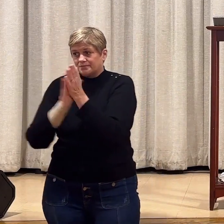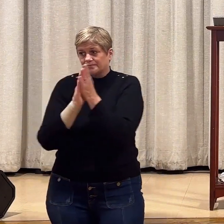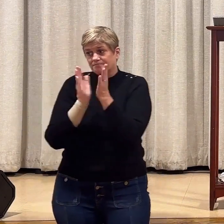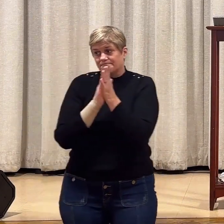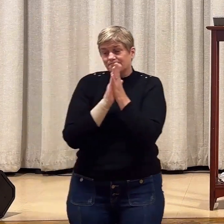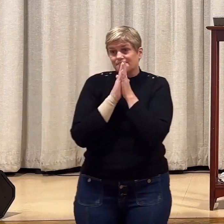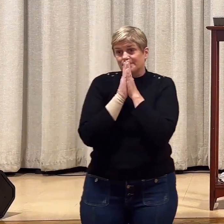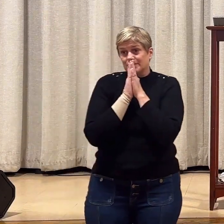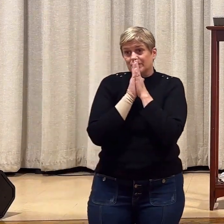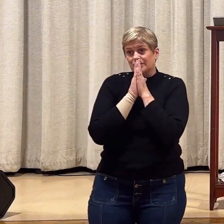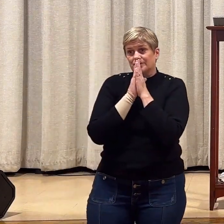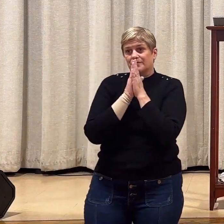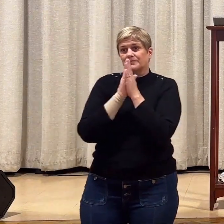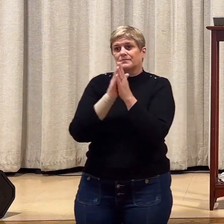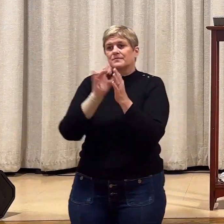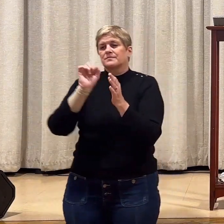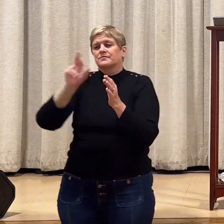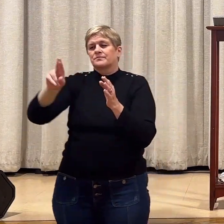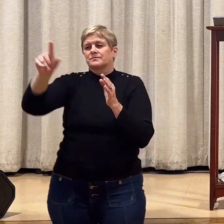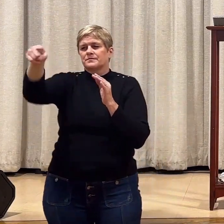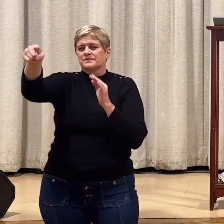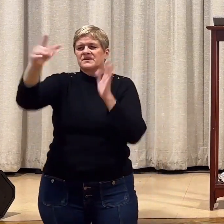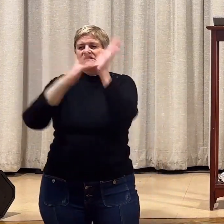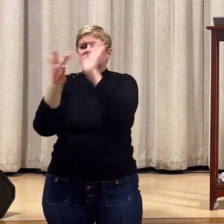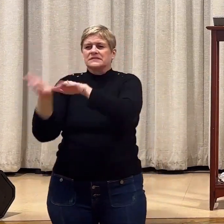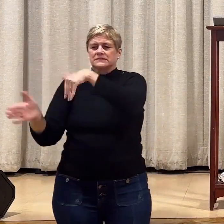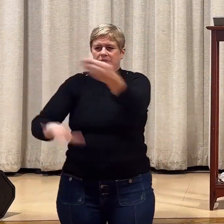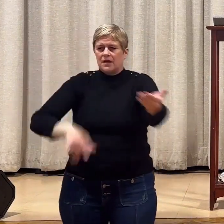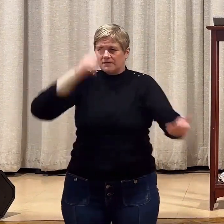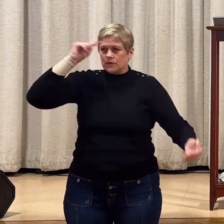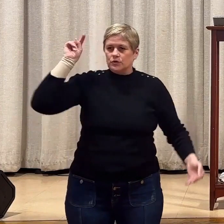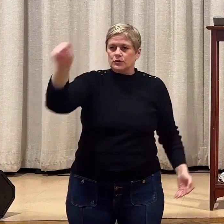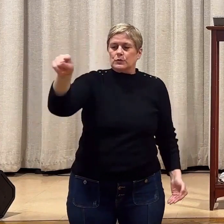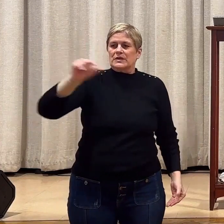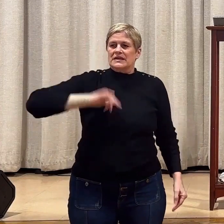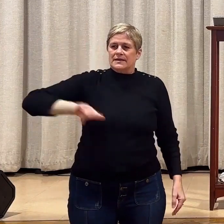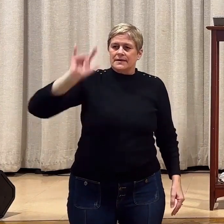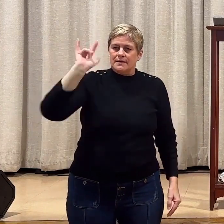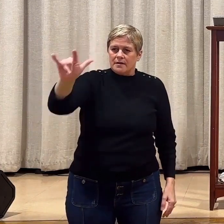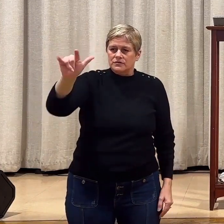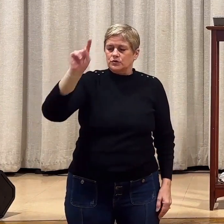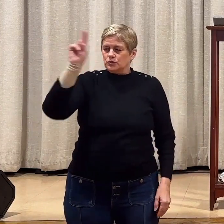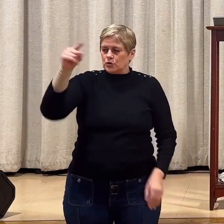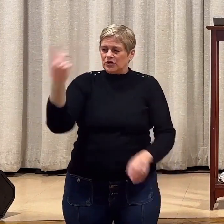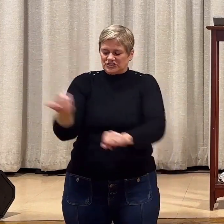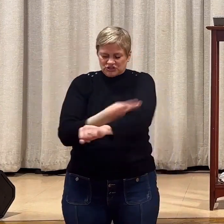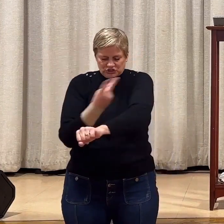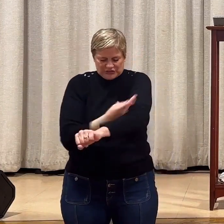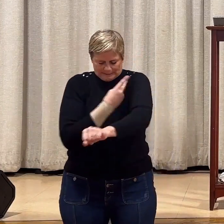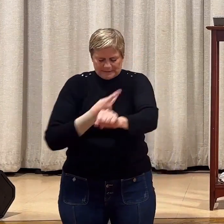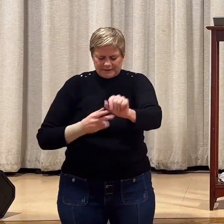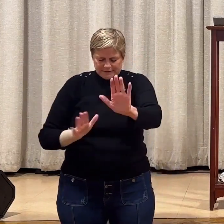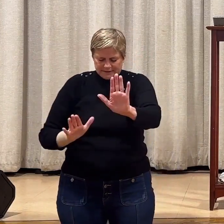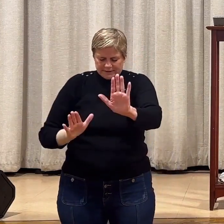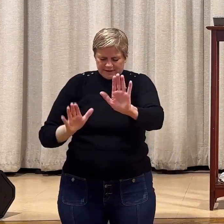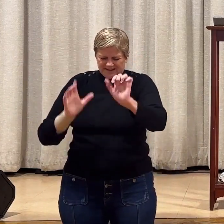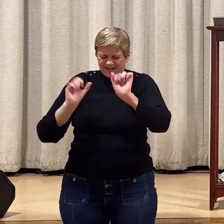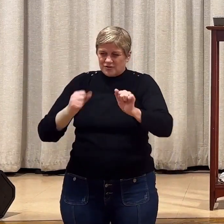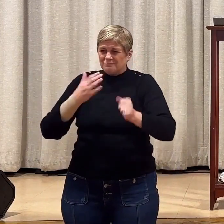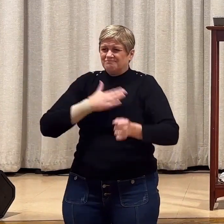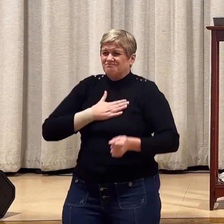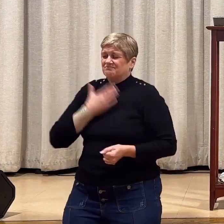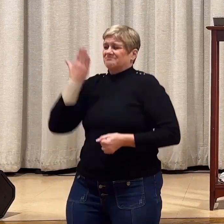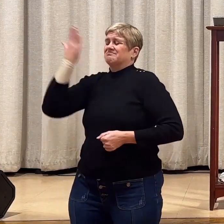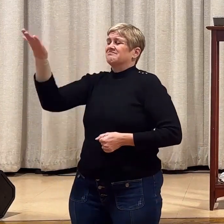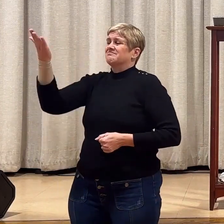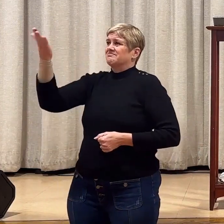Sir, Jesus Christ died for you. He loves you. You are his sheep. And you confess him before men.